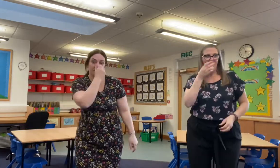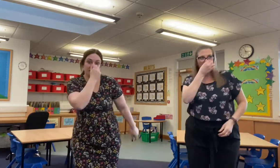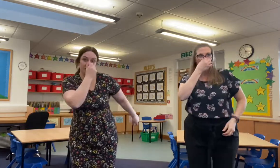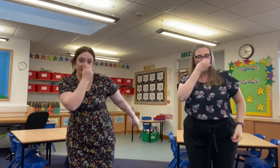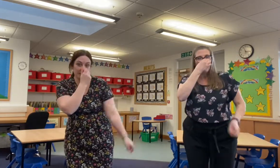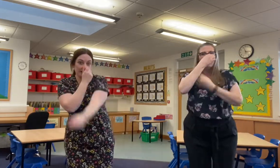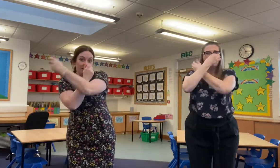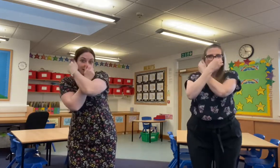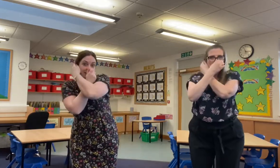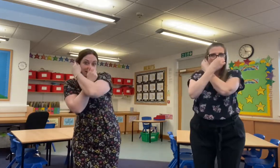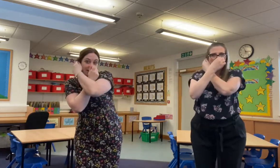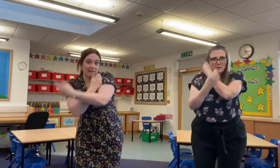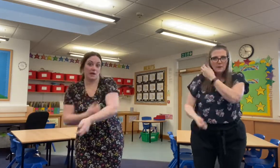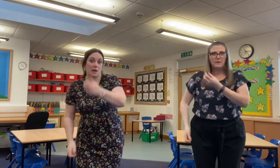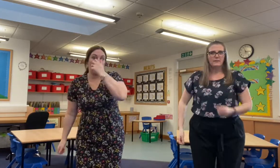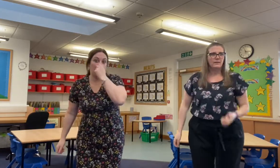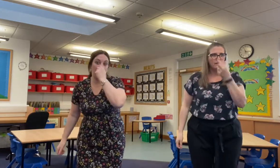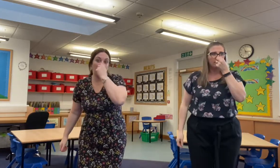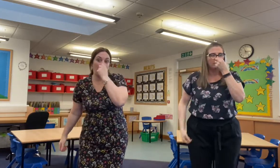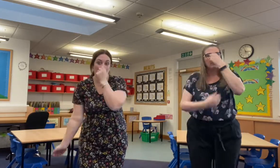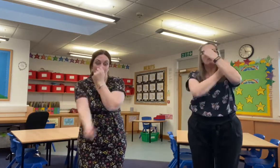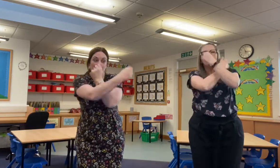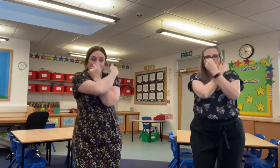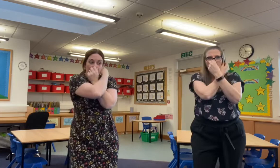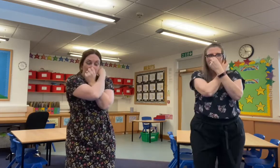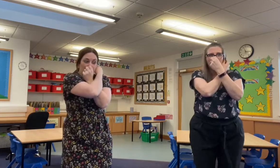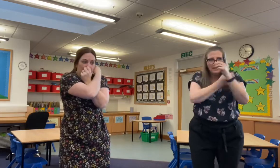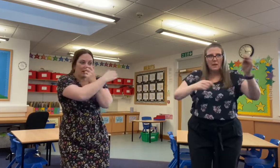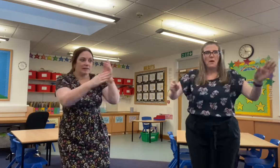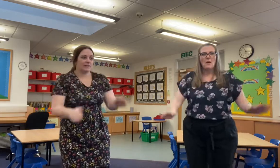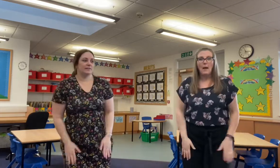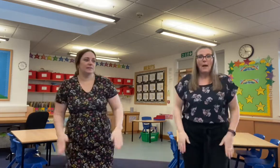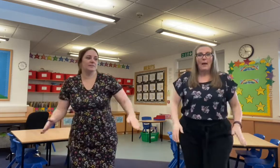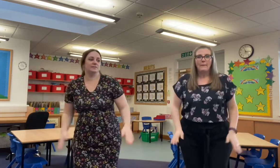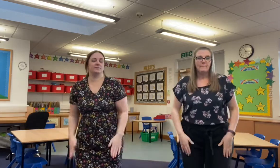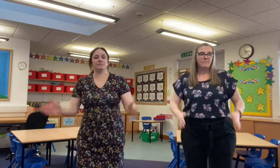you gotta do is doodly doo it. I like the rest.